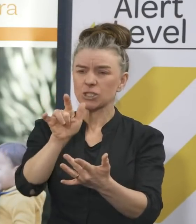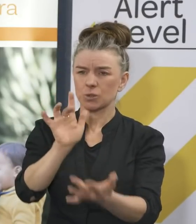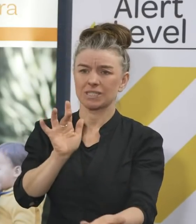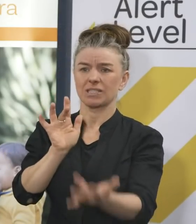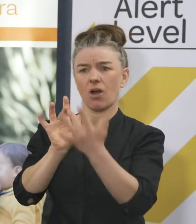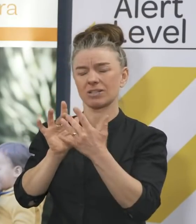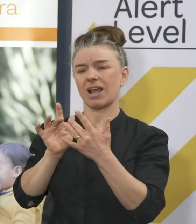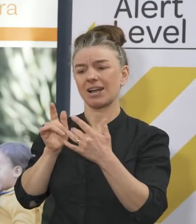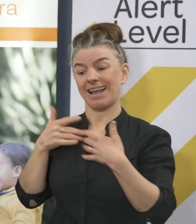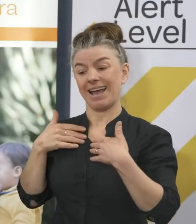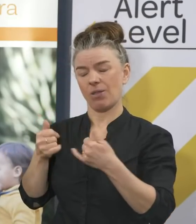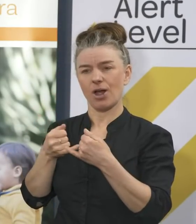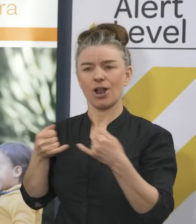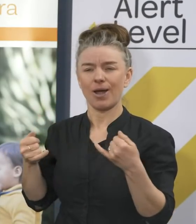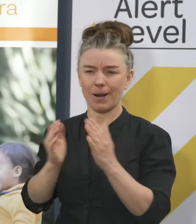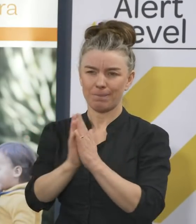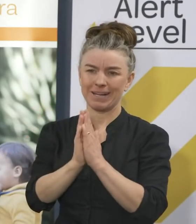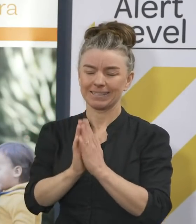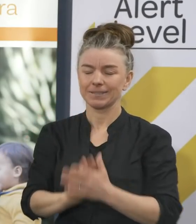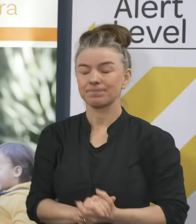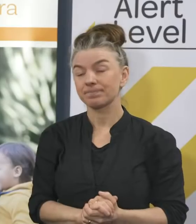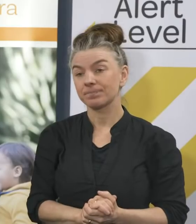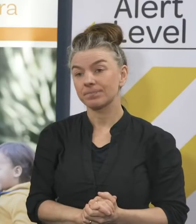and phone Healthline.